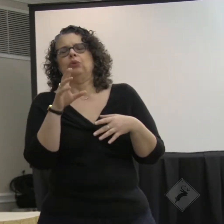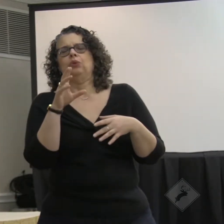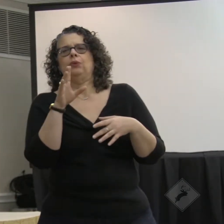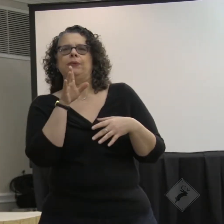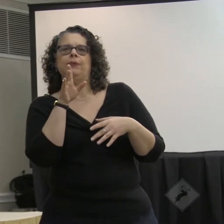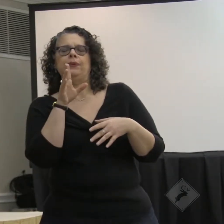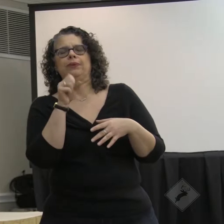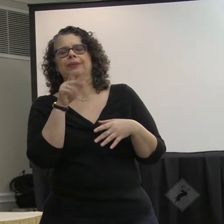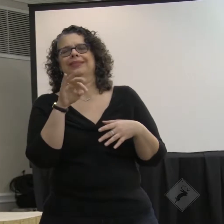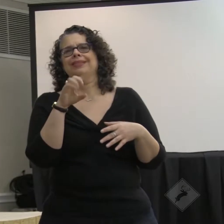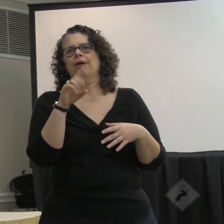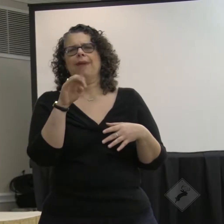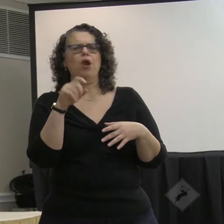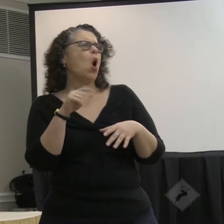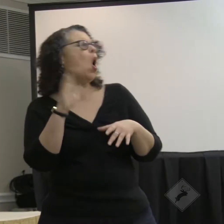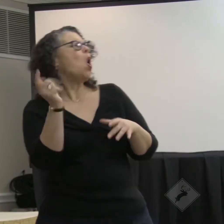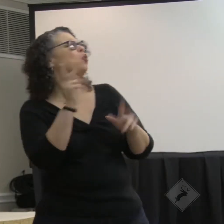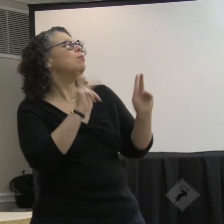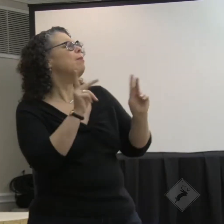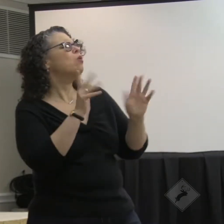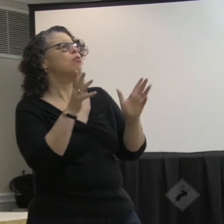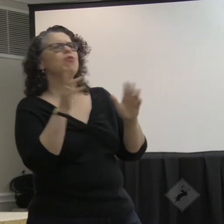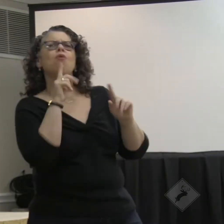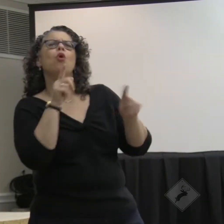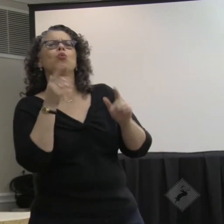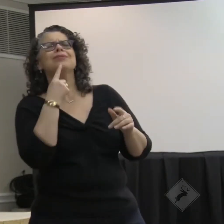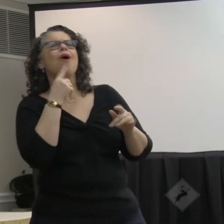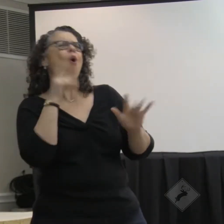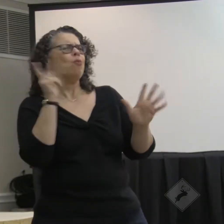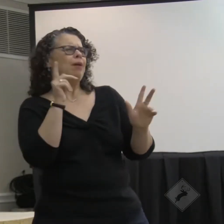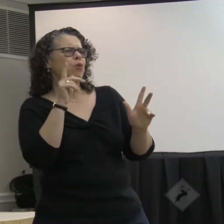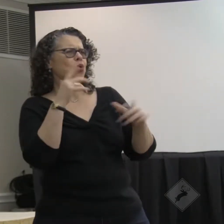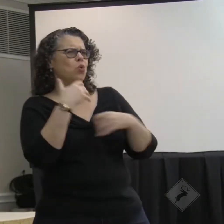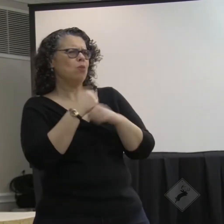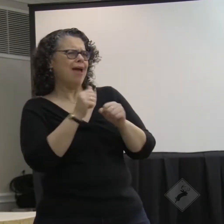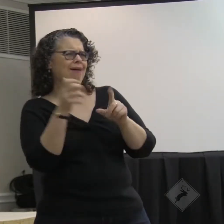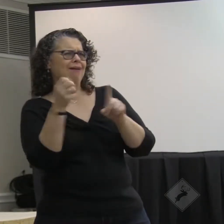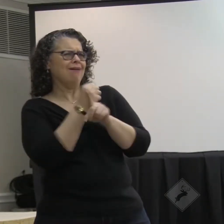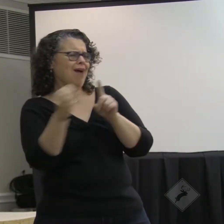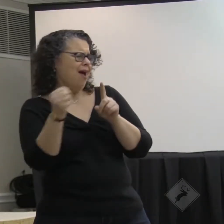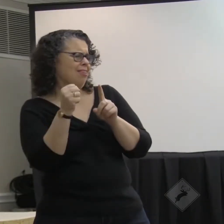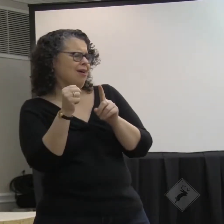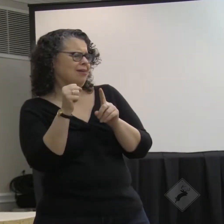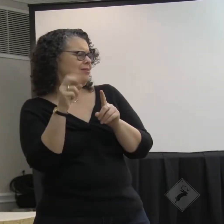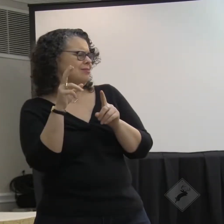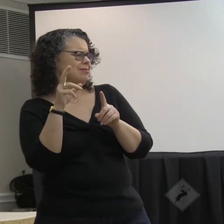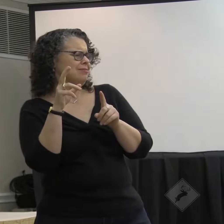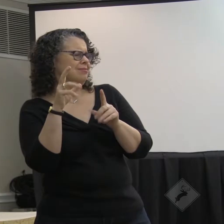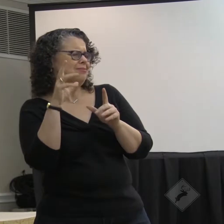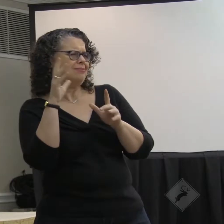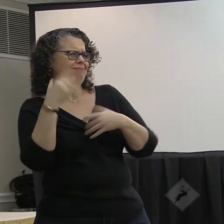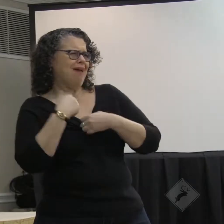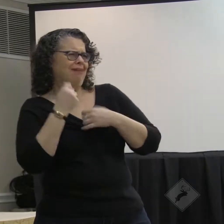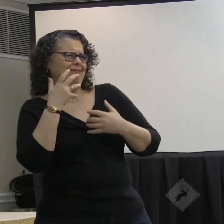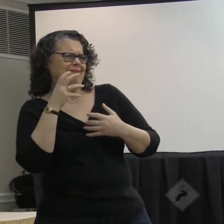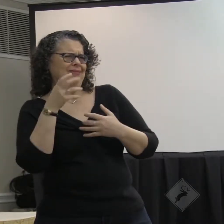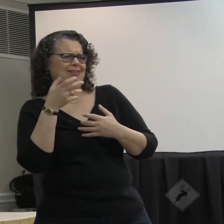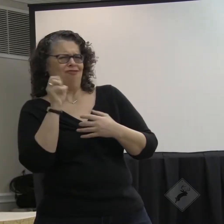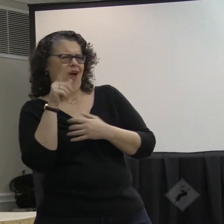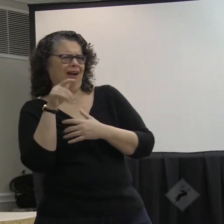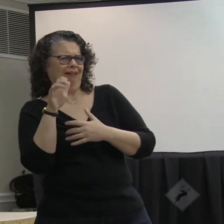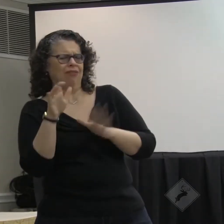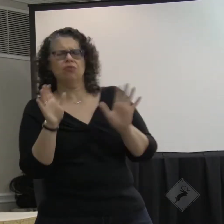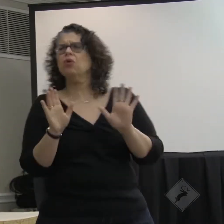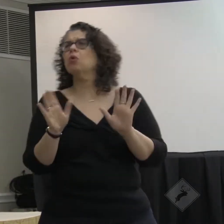all you people who eroticize violence, you don't repeat eroticize violence. What you do instead is